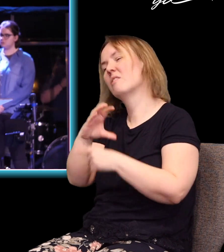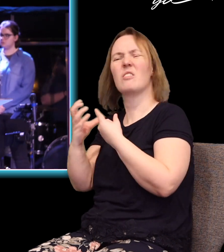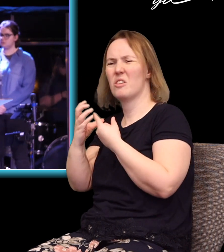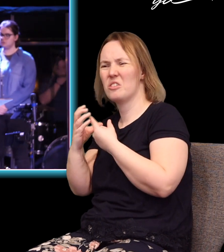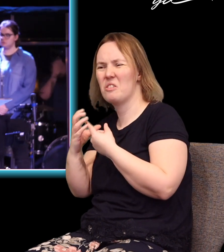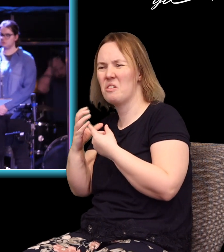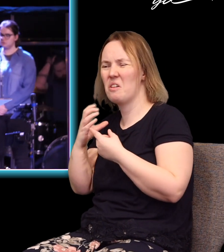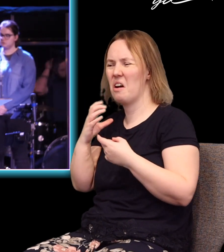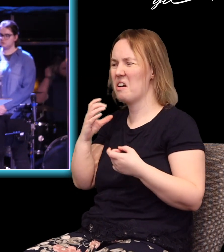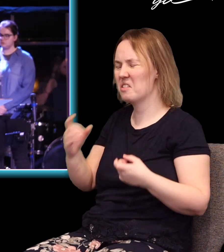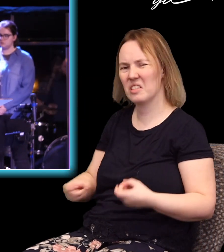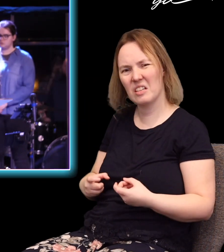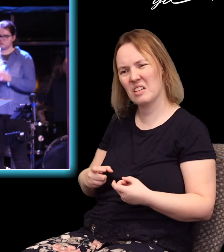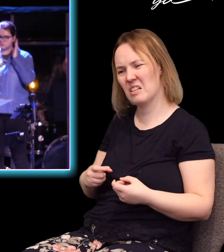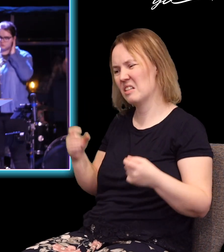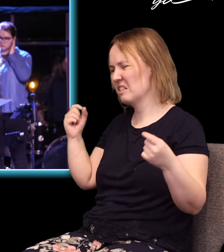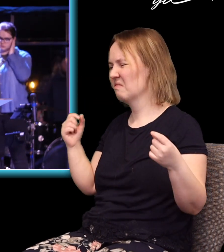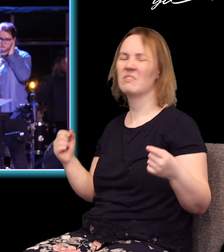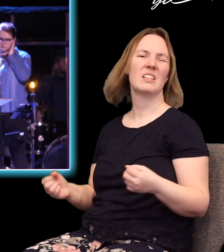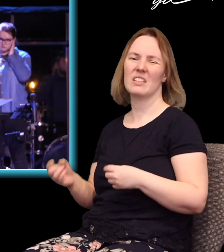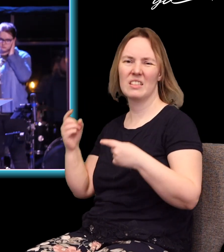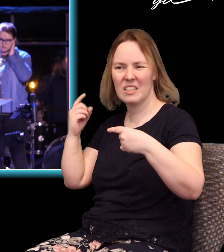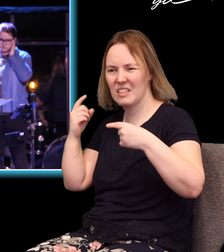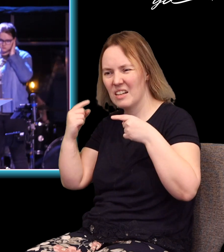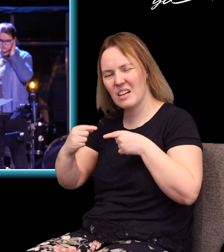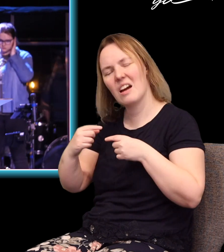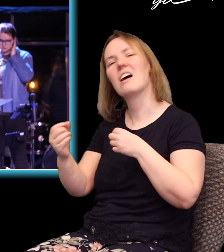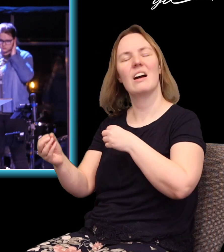own sin, the attacks of the devil. There's 1,000 different things.